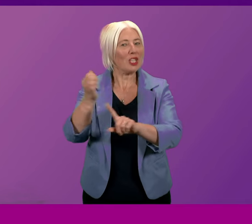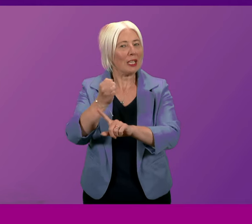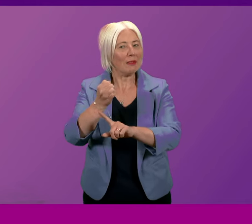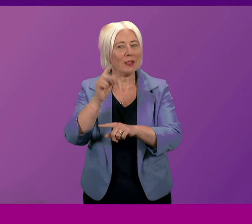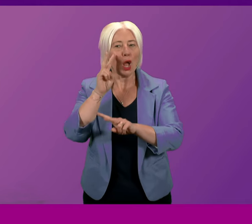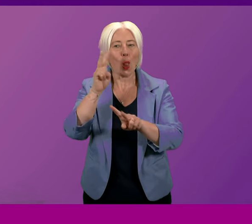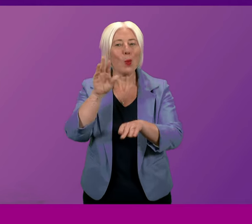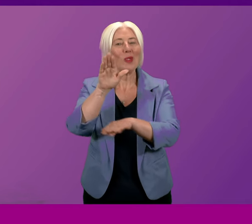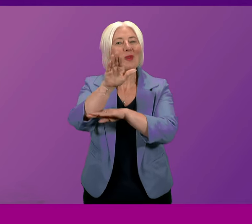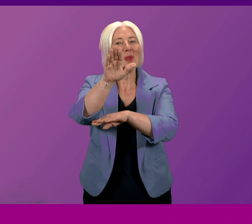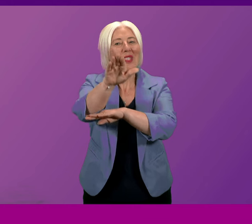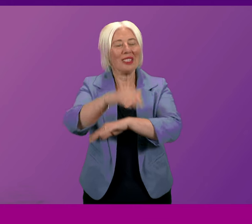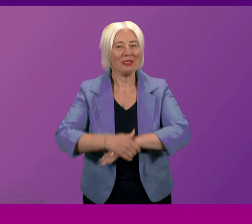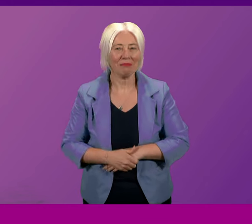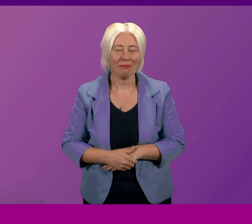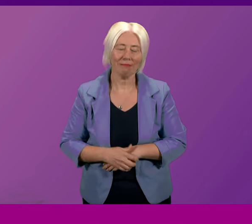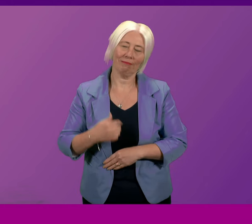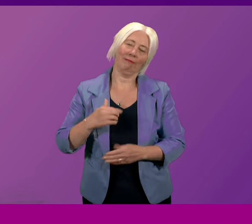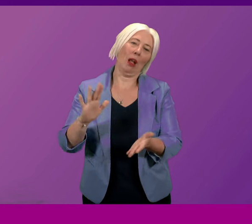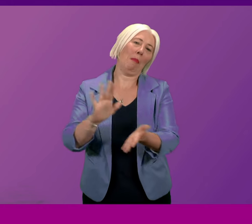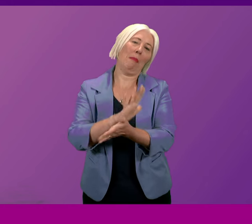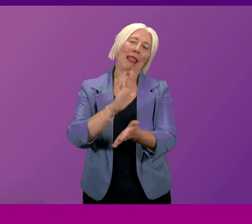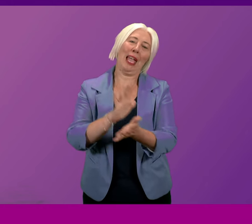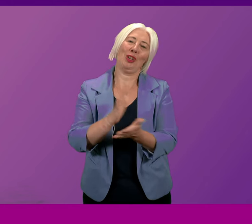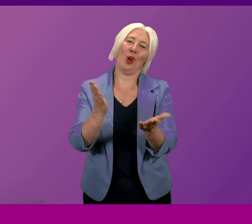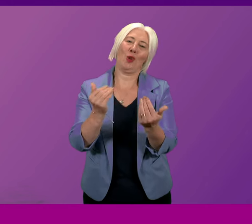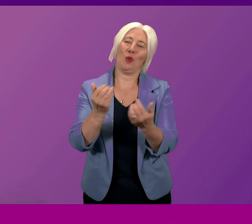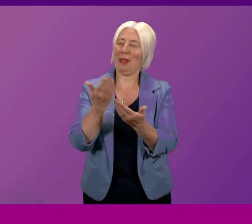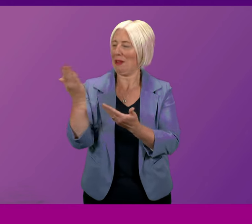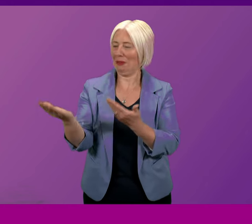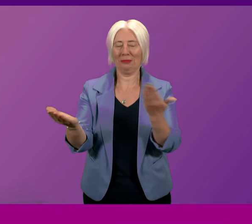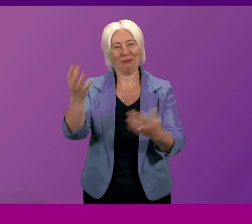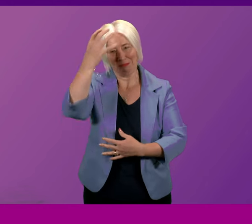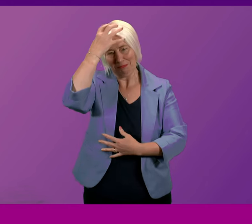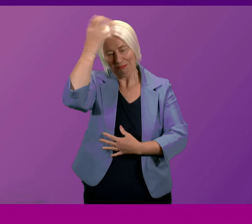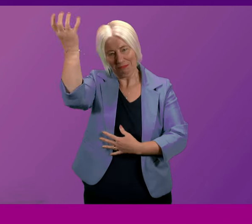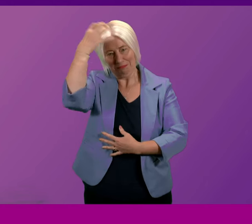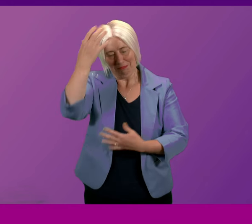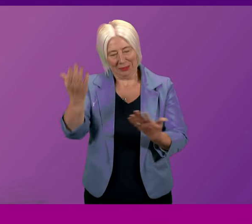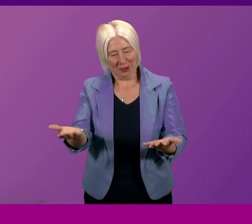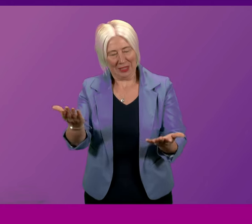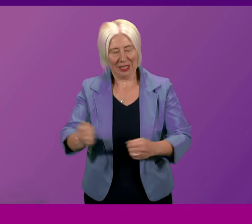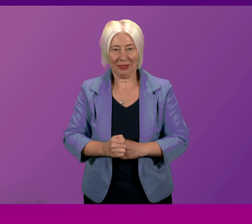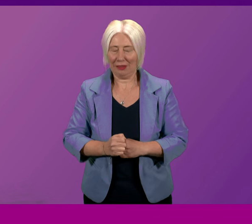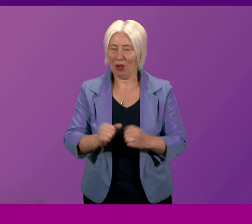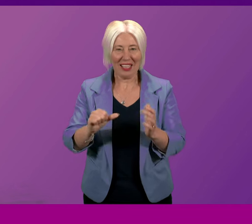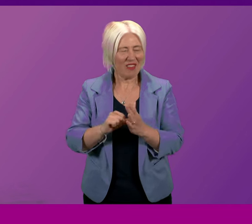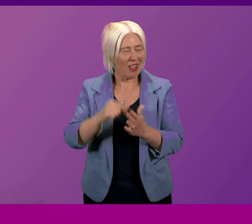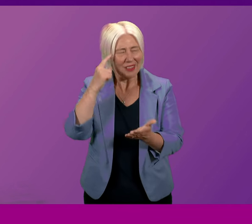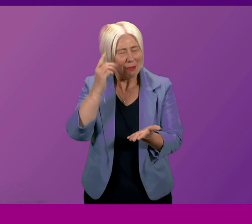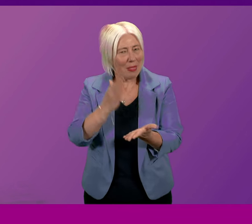years ahead. It is my pleasure to welcome your Majesties today. It's hard to believe that it was